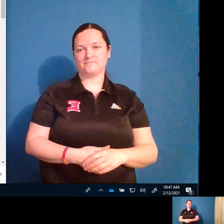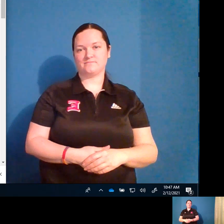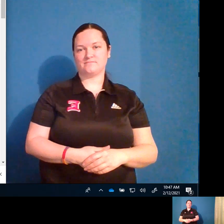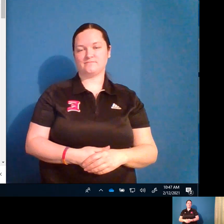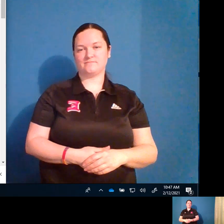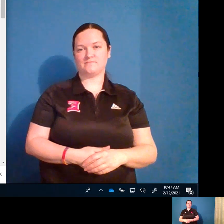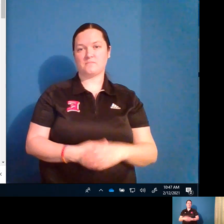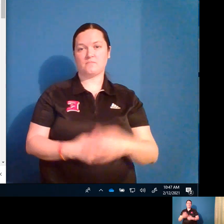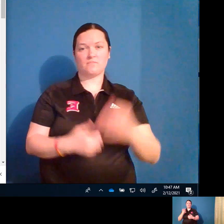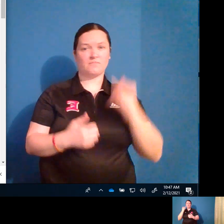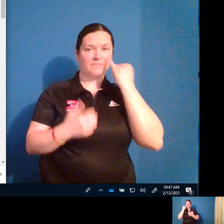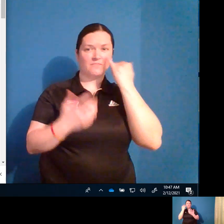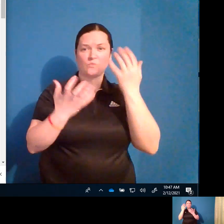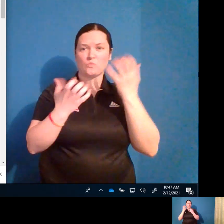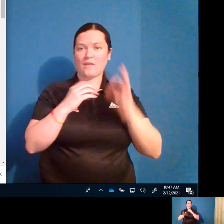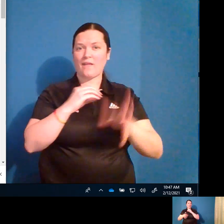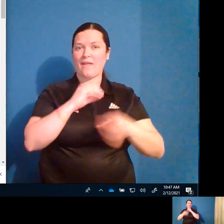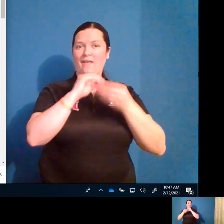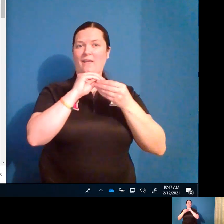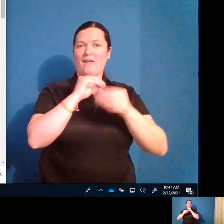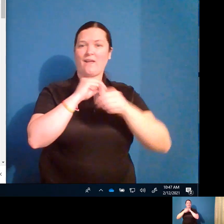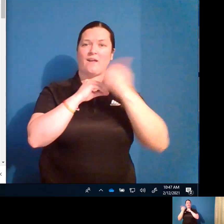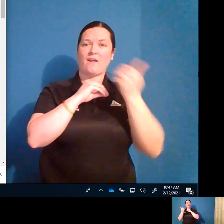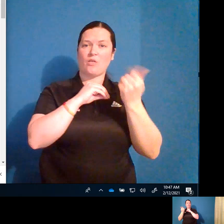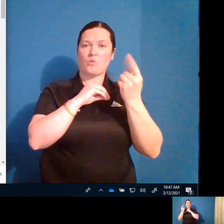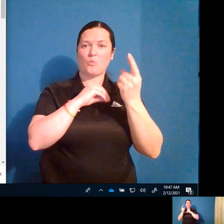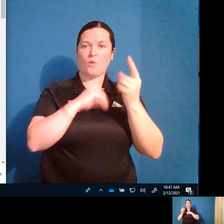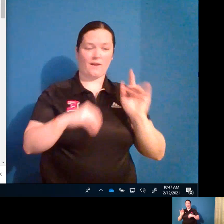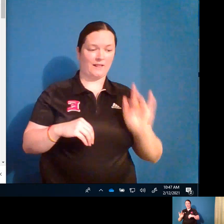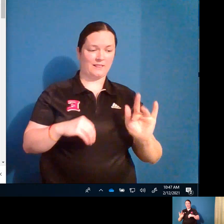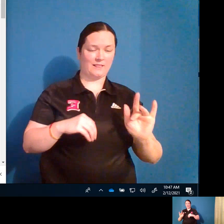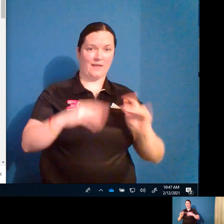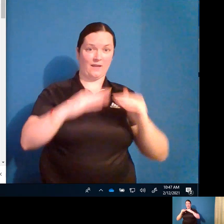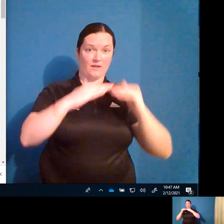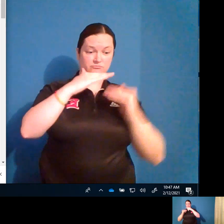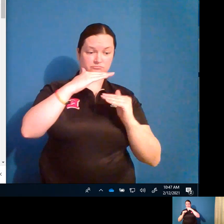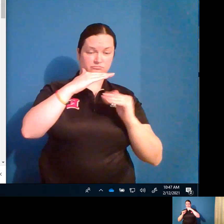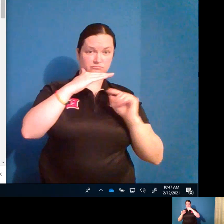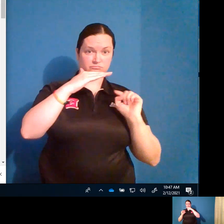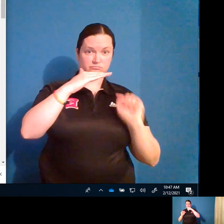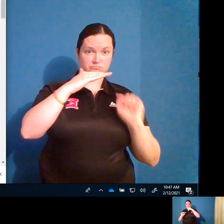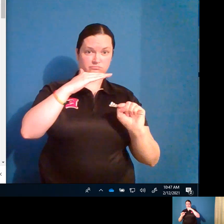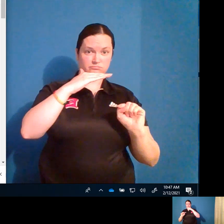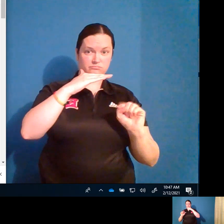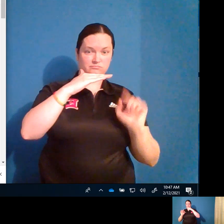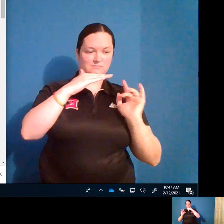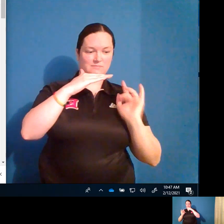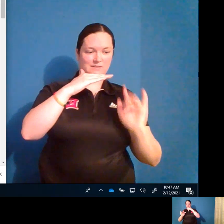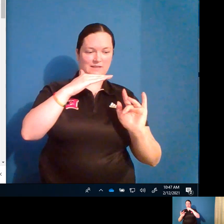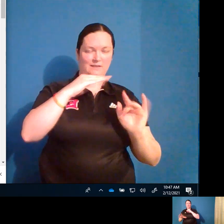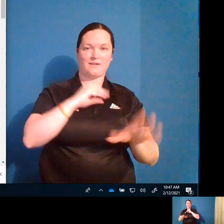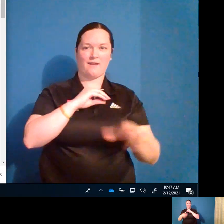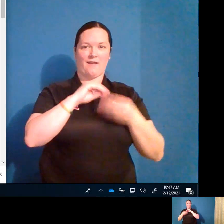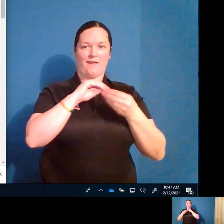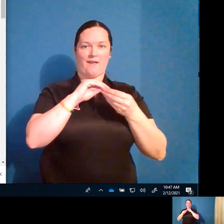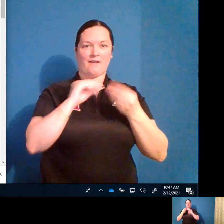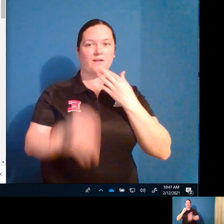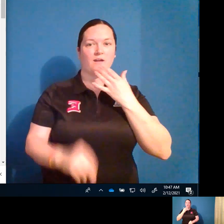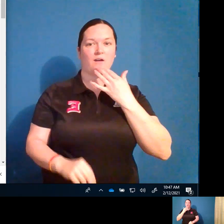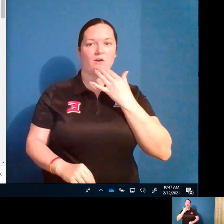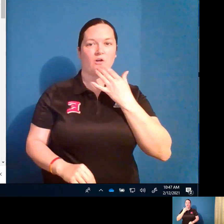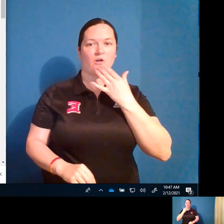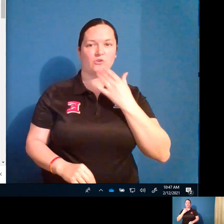Now, just say I want to add one. I can click right underneath the line and then I can add it. Oh, I